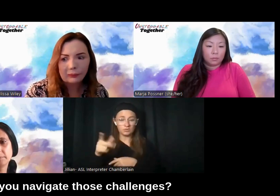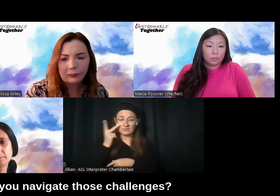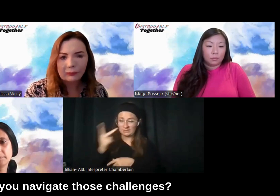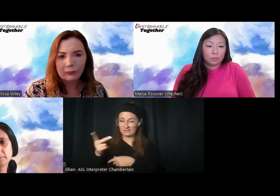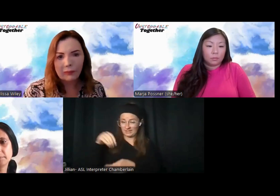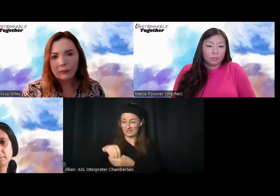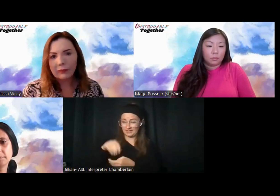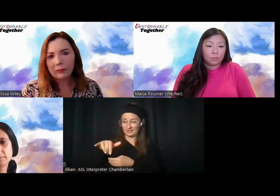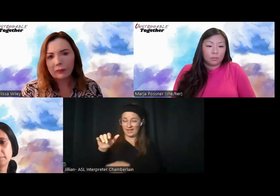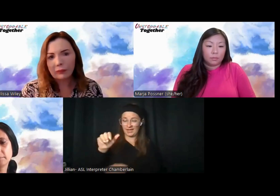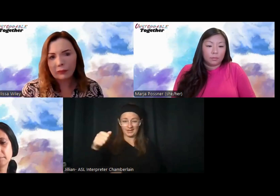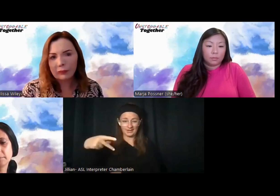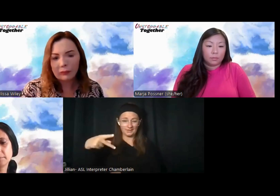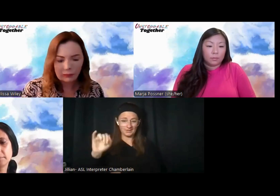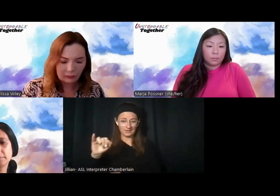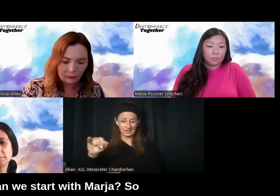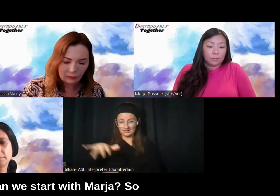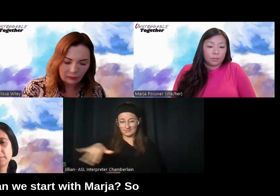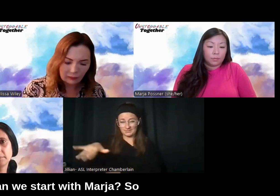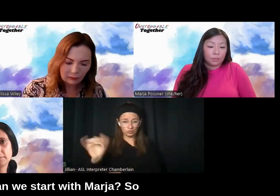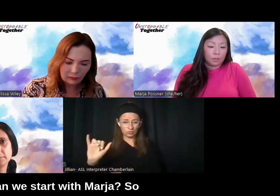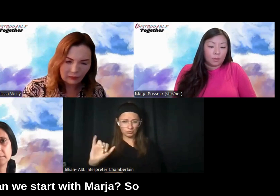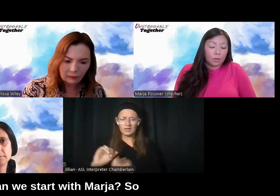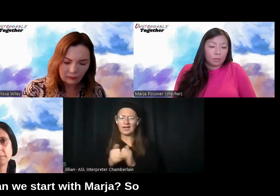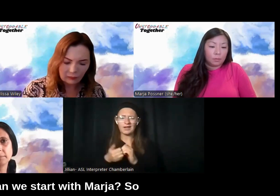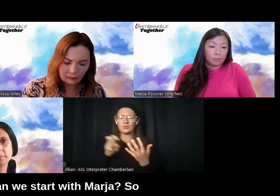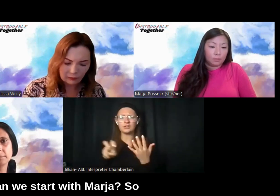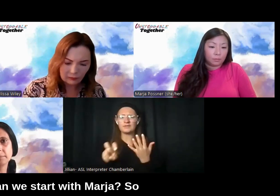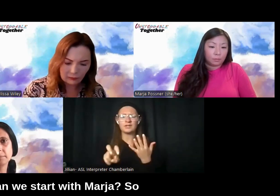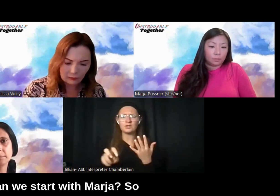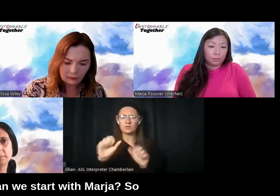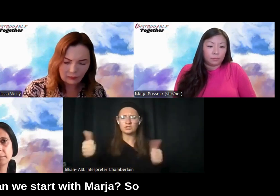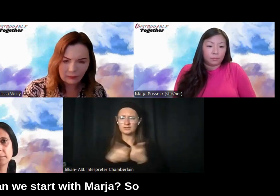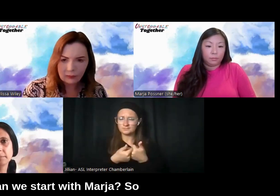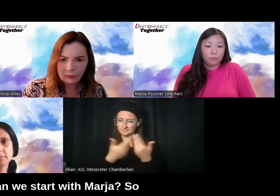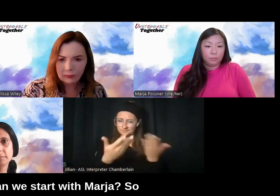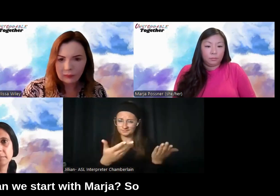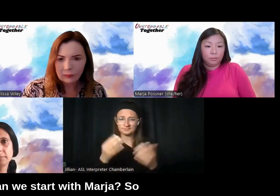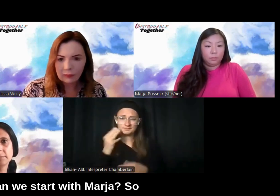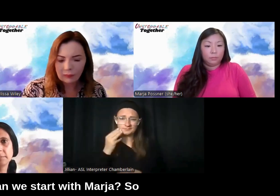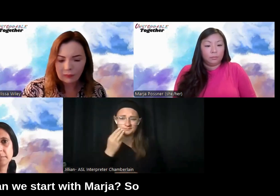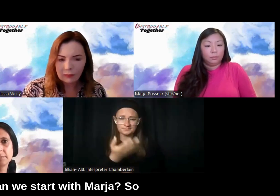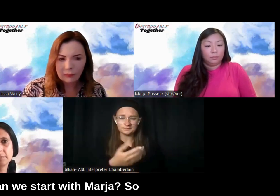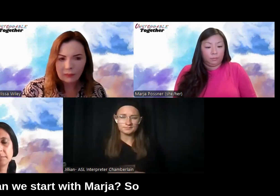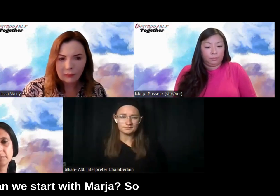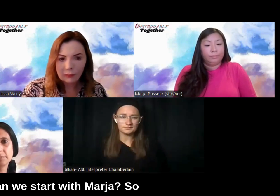navigate those challenges? Can we start with Marja?